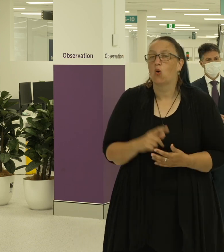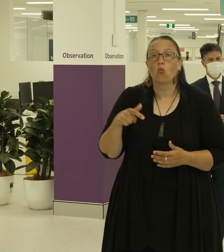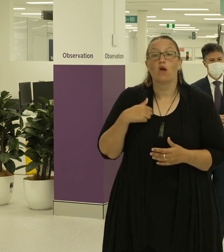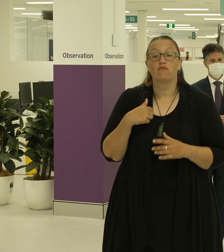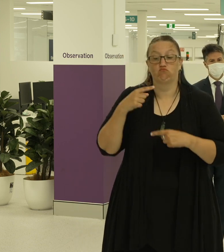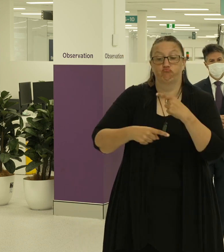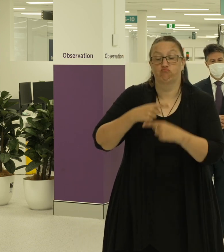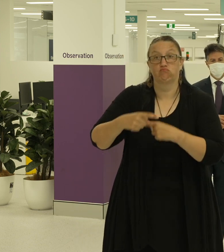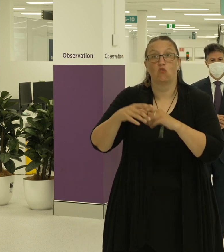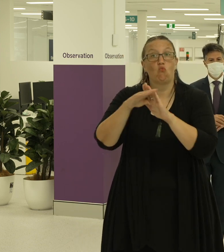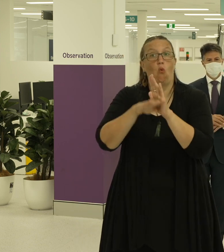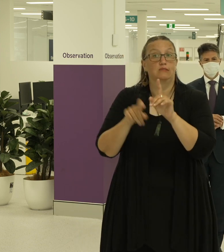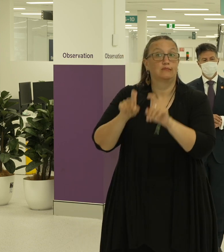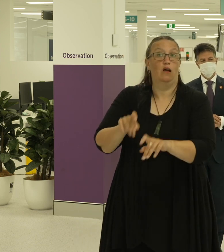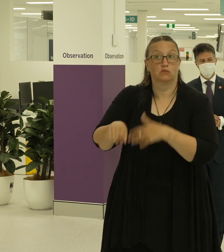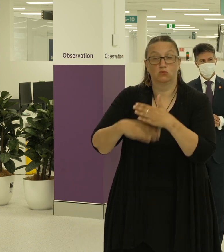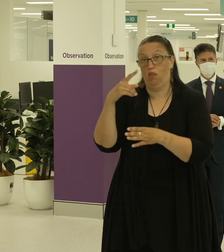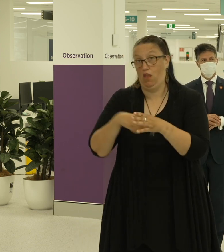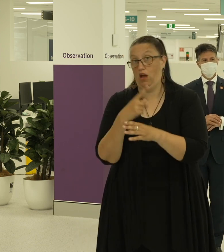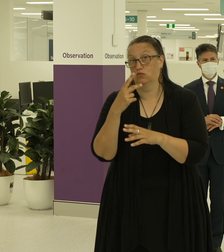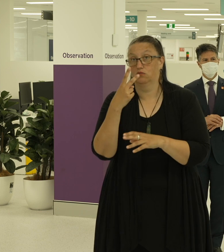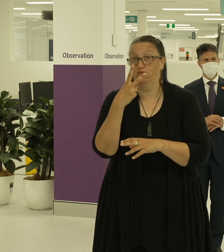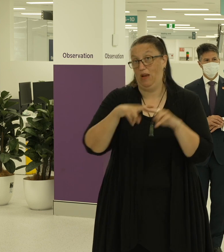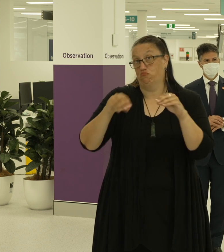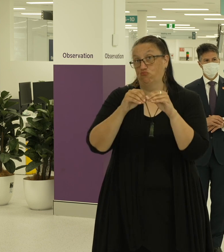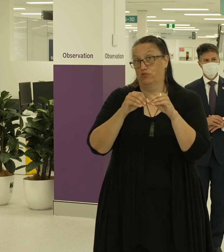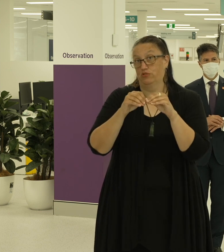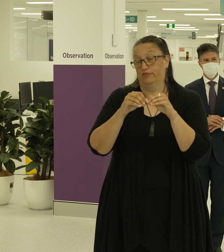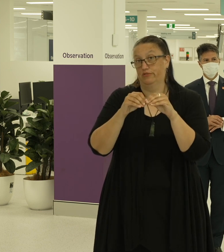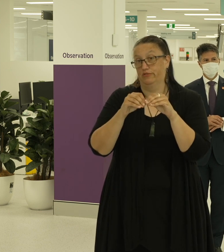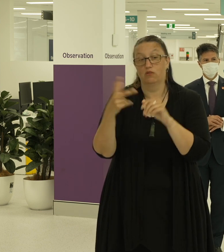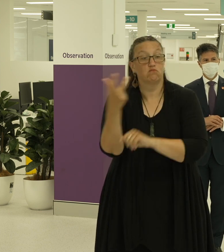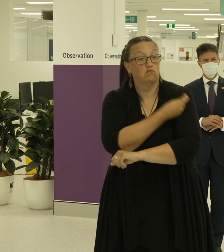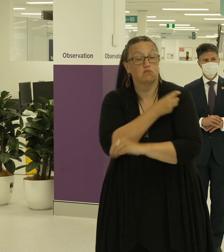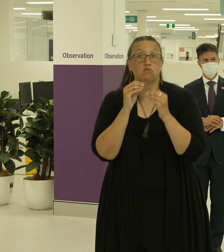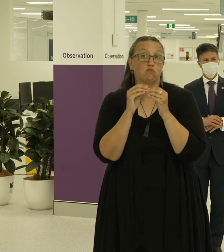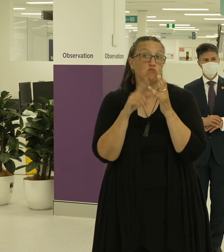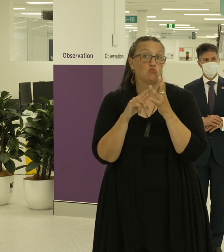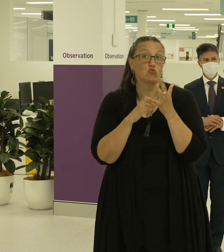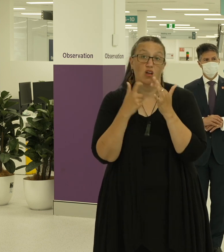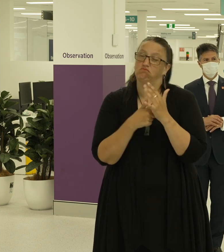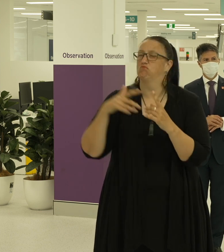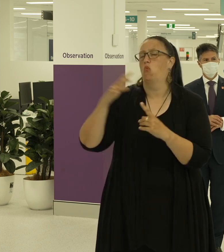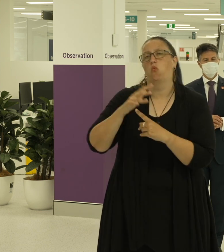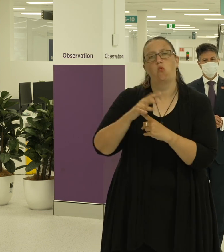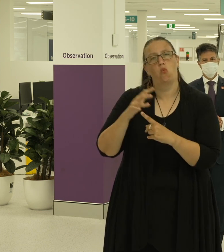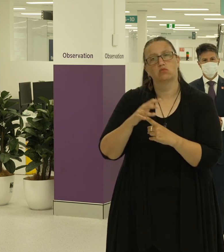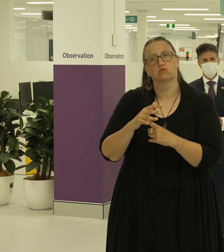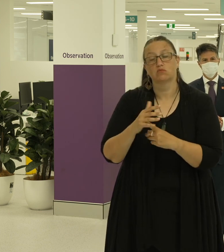Feb. Importantly, we want to make sure when we open up safely. Boosters have been key. My expectation would be, and we're